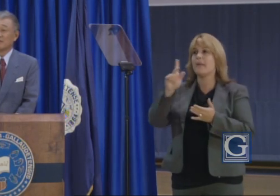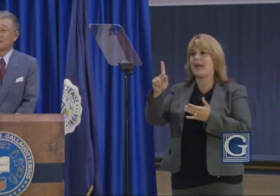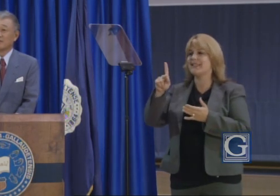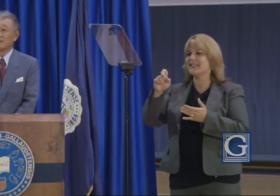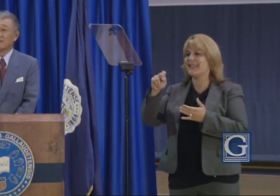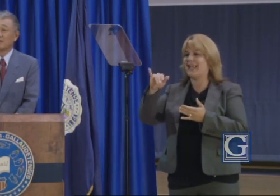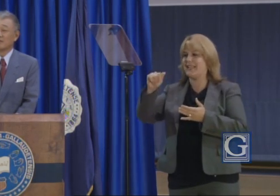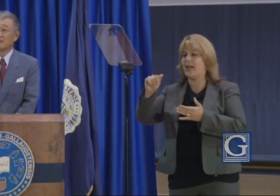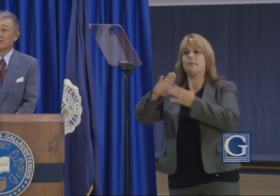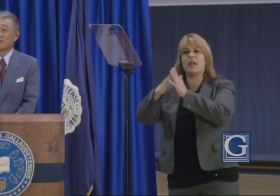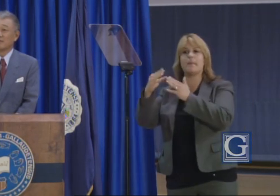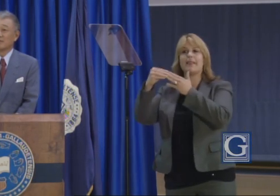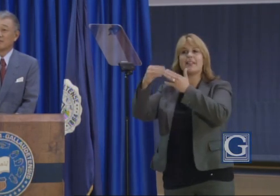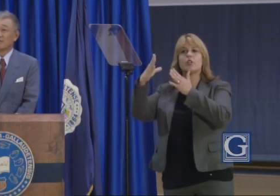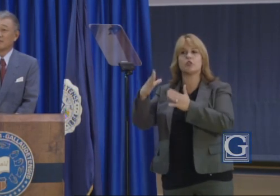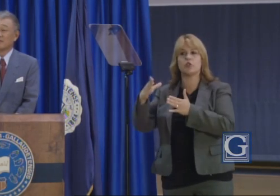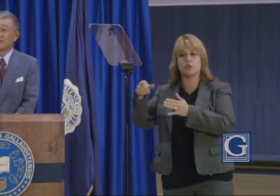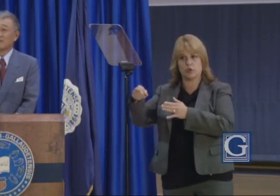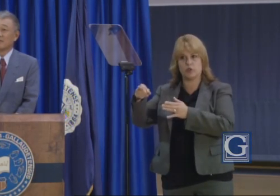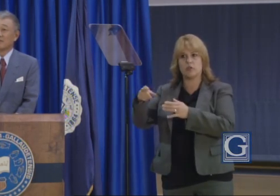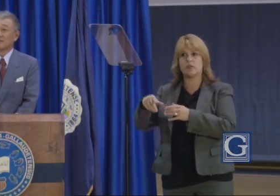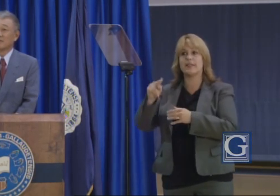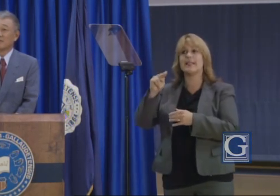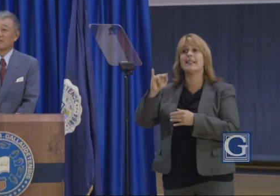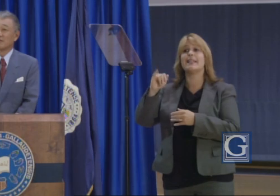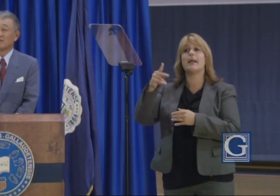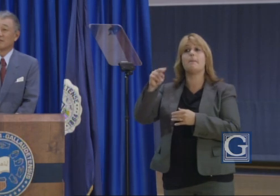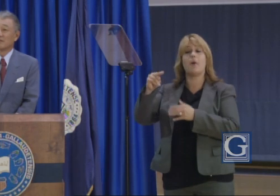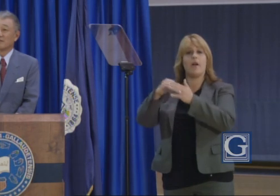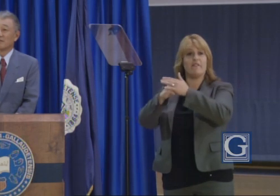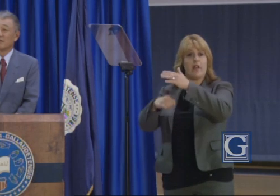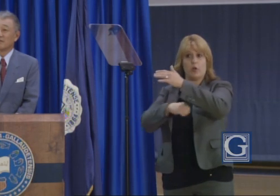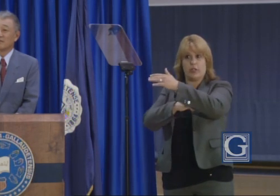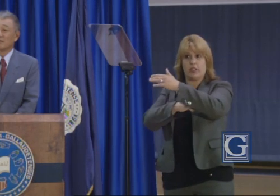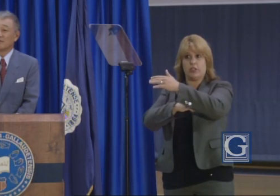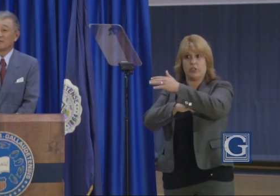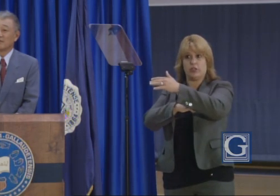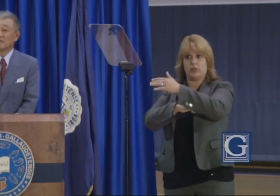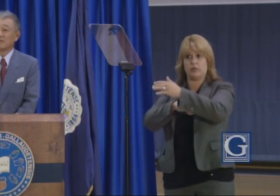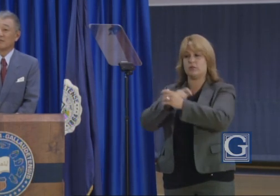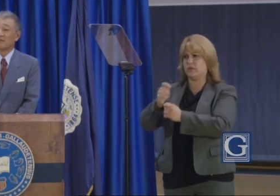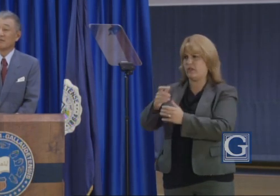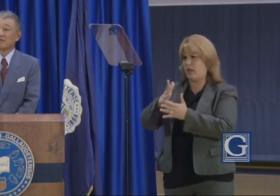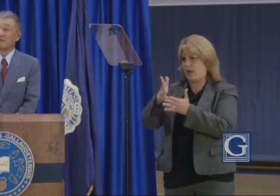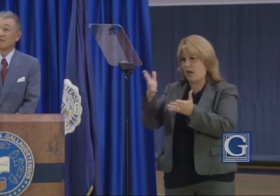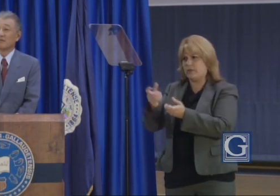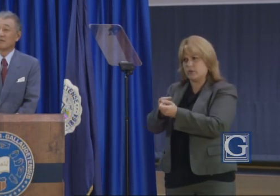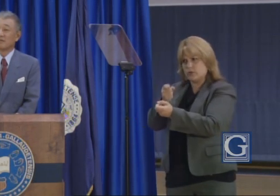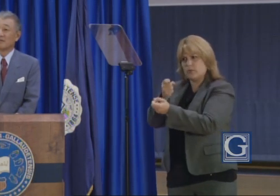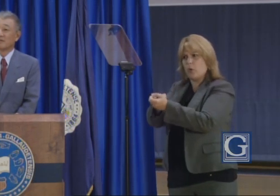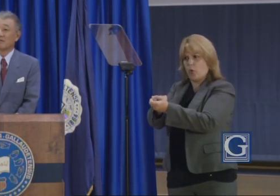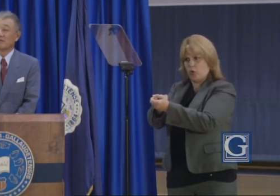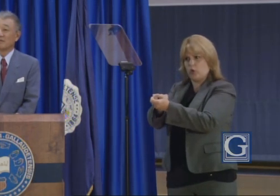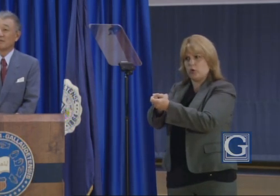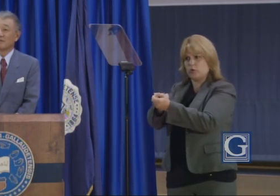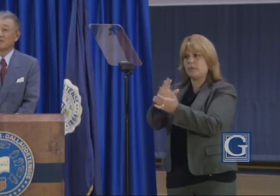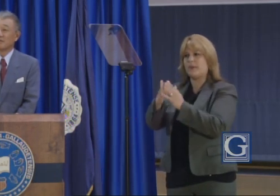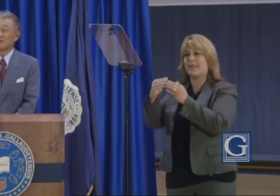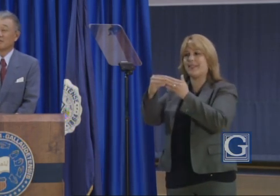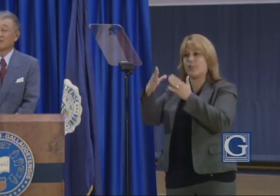leader there. The Nippon Foundation gave him generous support to do so. If you should have such a dream